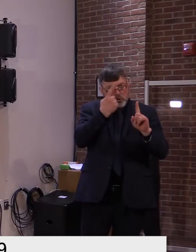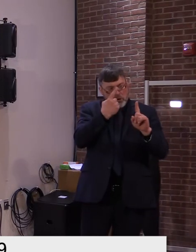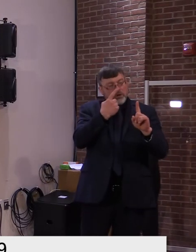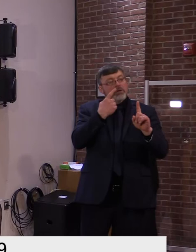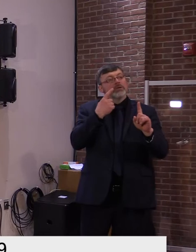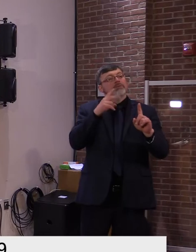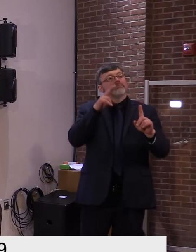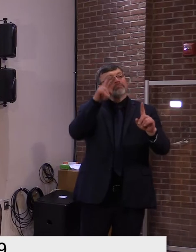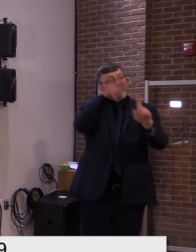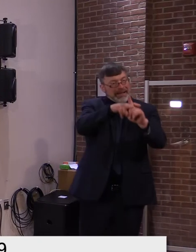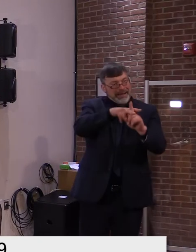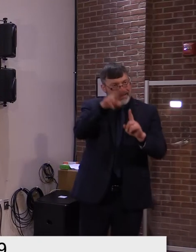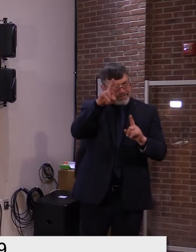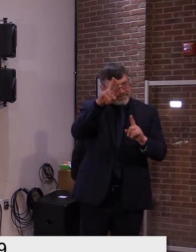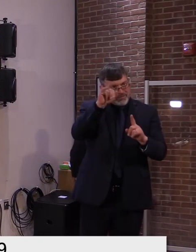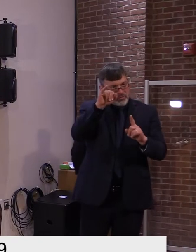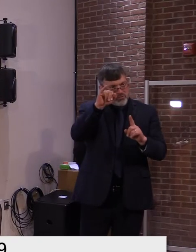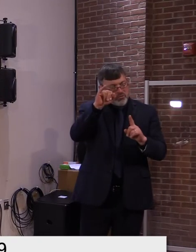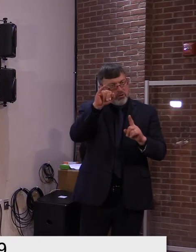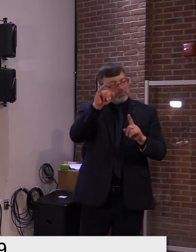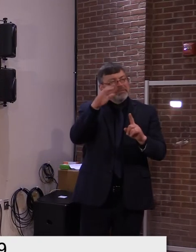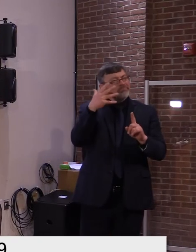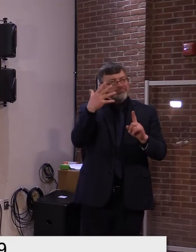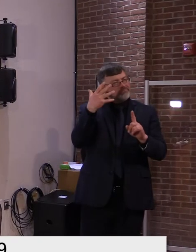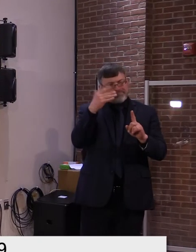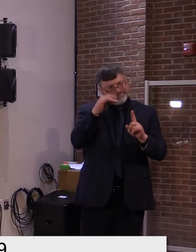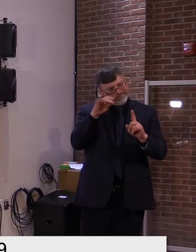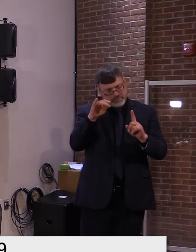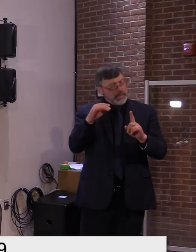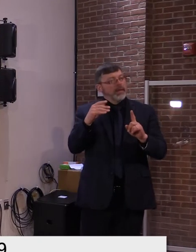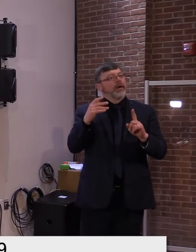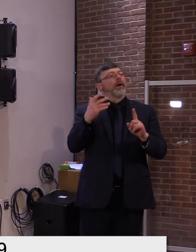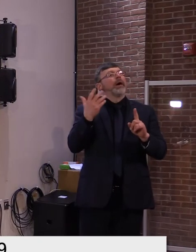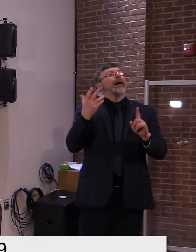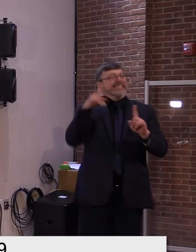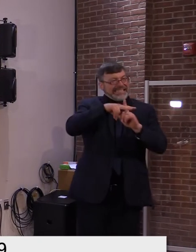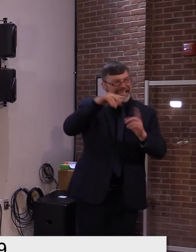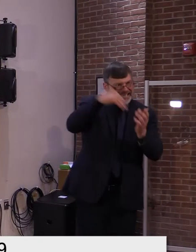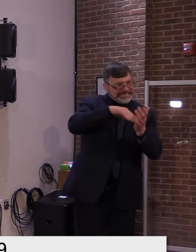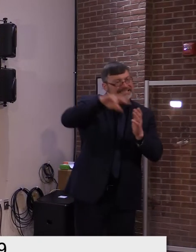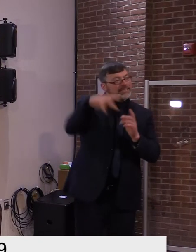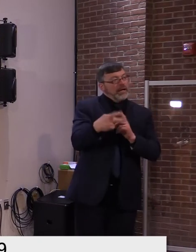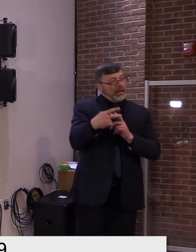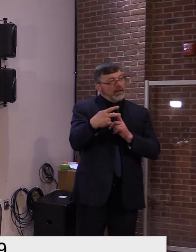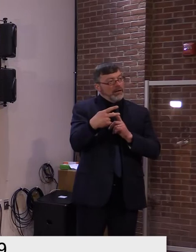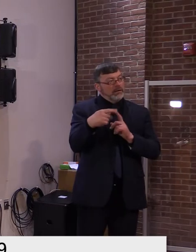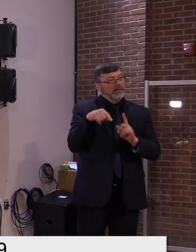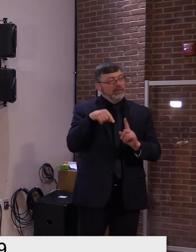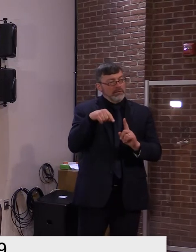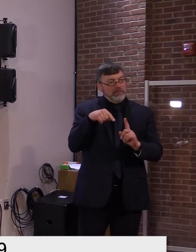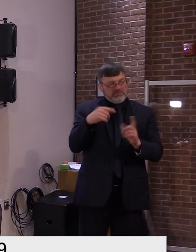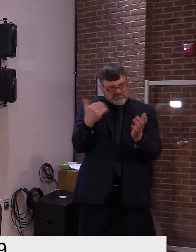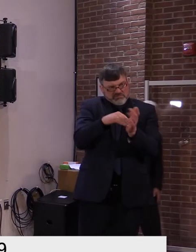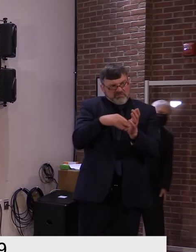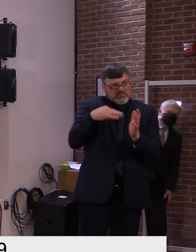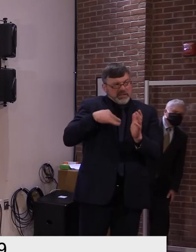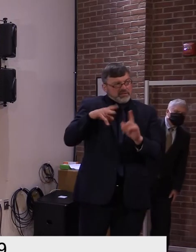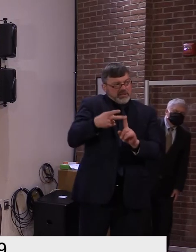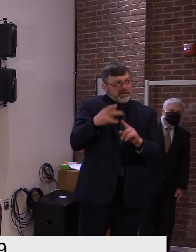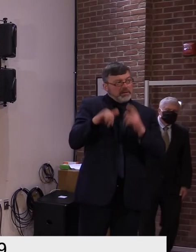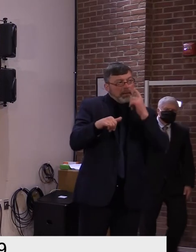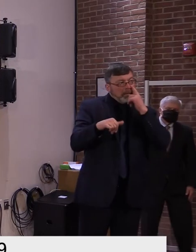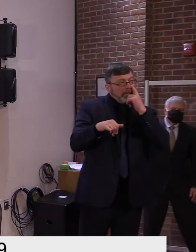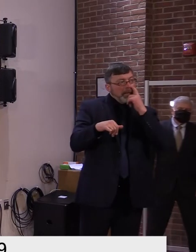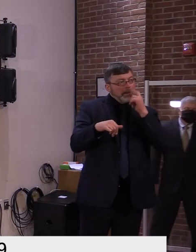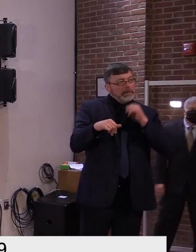Wasn't 100% clear to me whether this was related to the extension of the unemployment benefits that were just approved with the